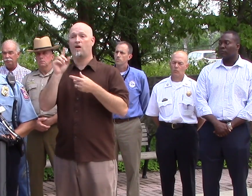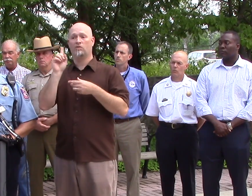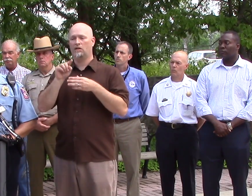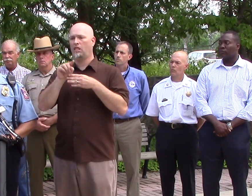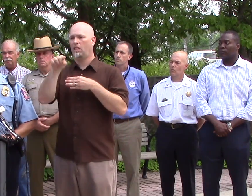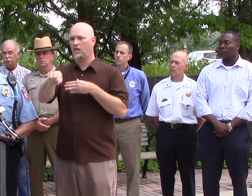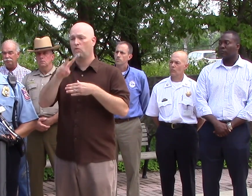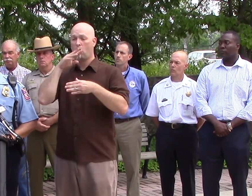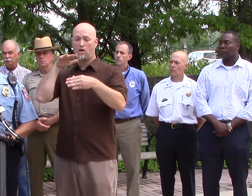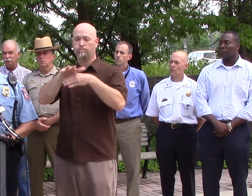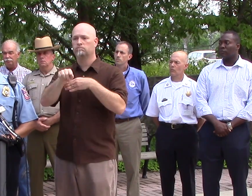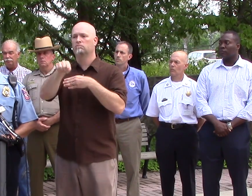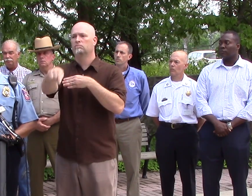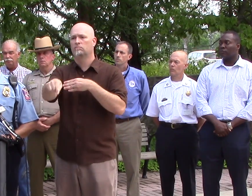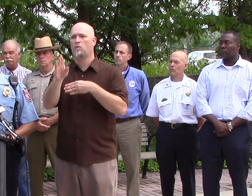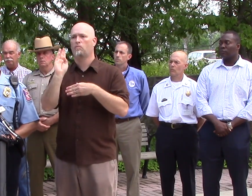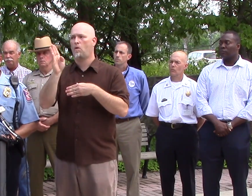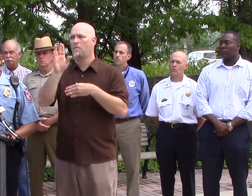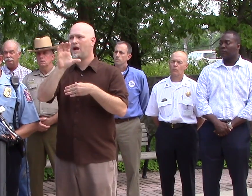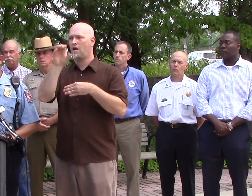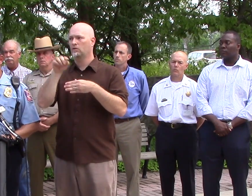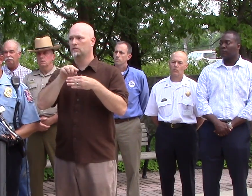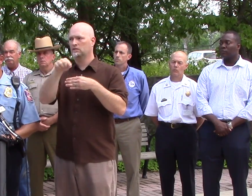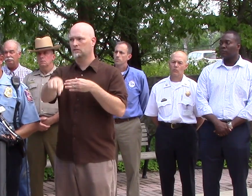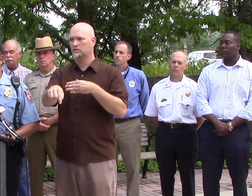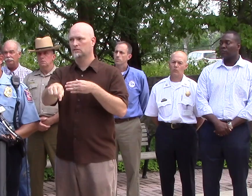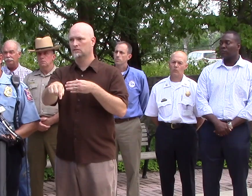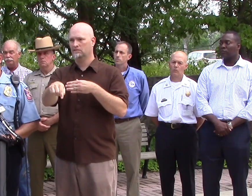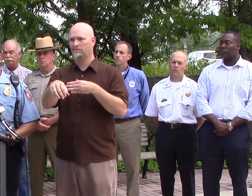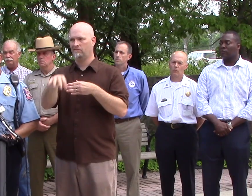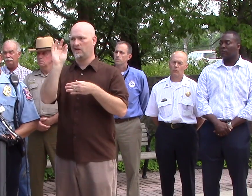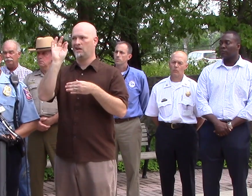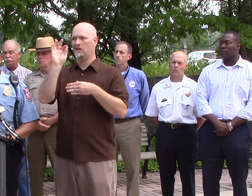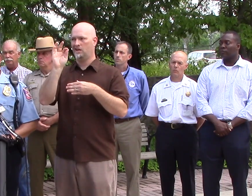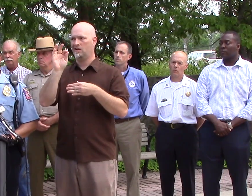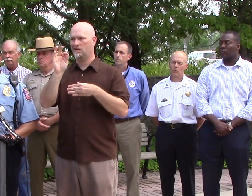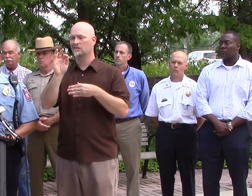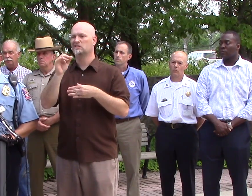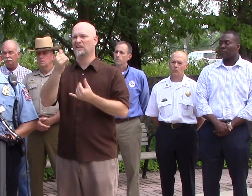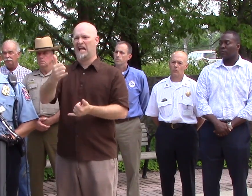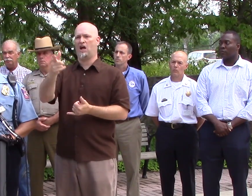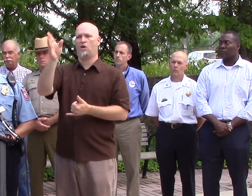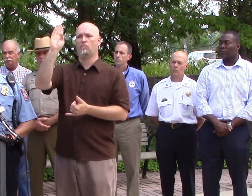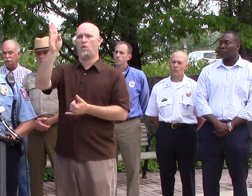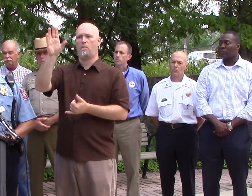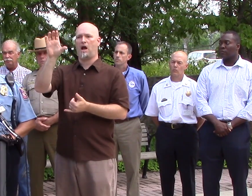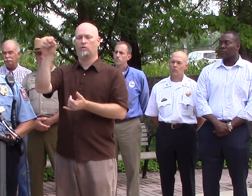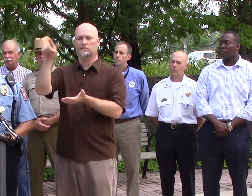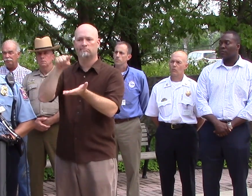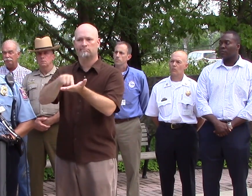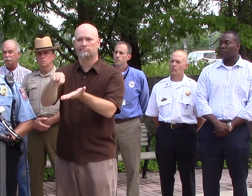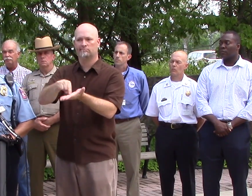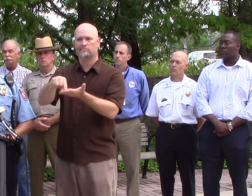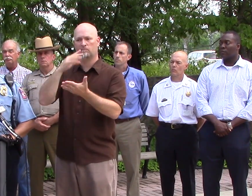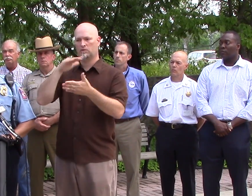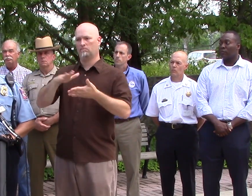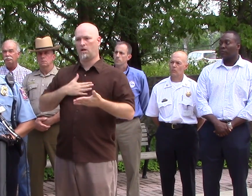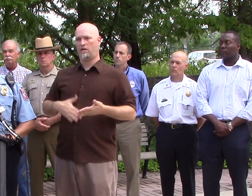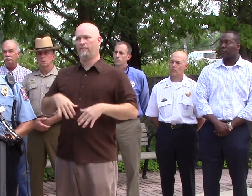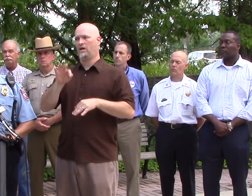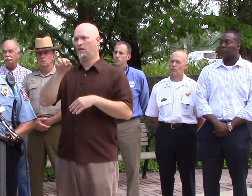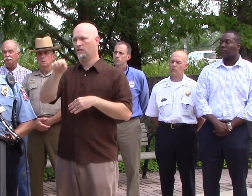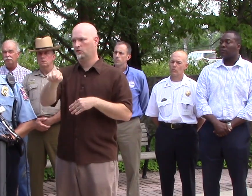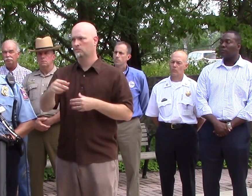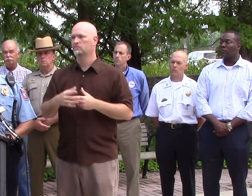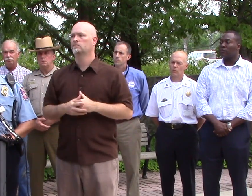Baltimore County Police Department is responsible for that investigation. Very soon they will be releasing information regarding the